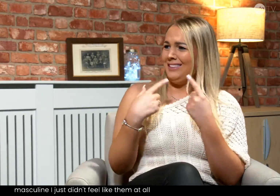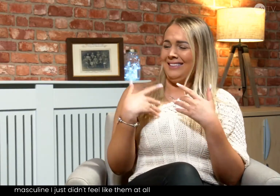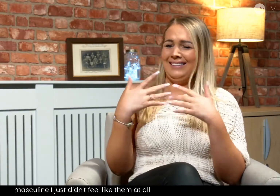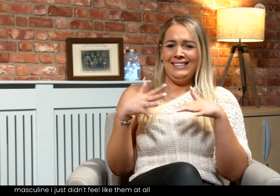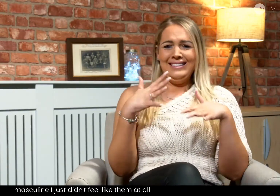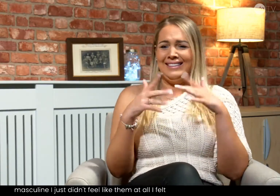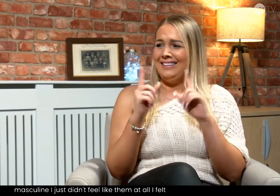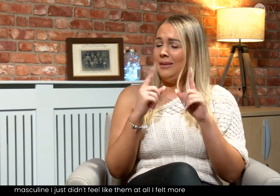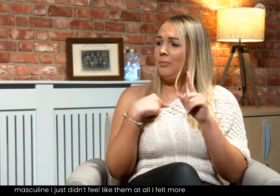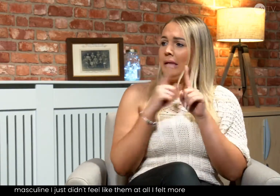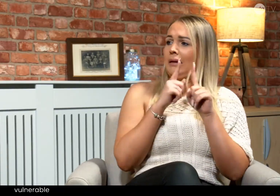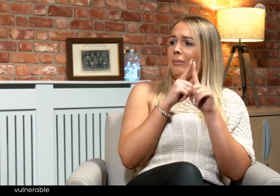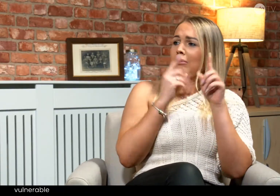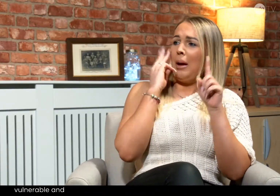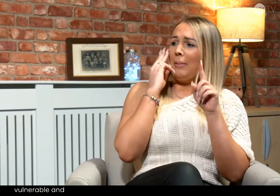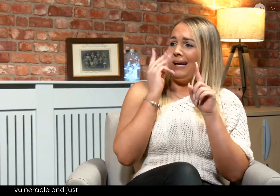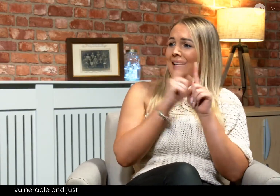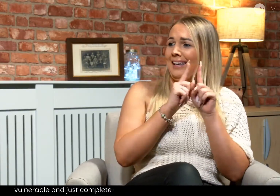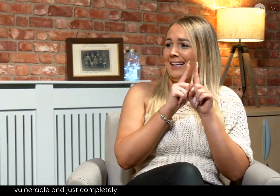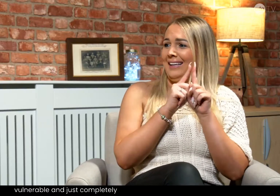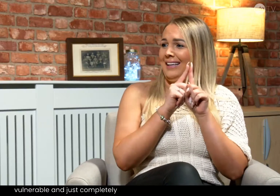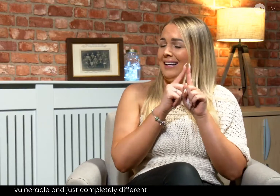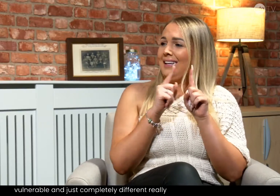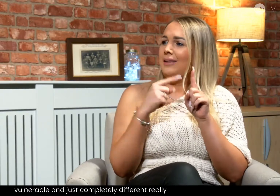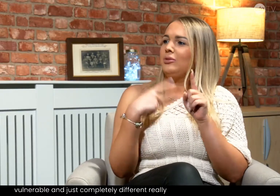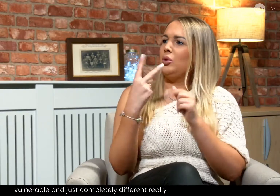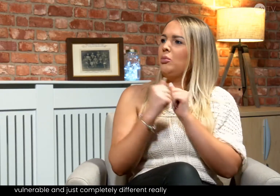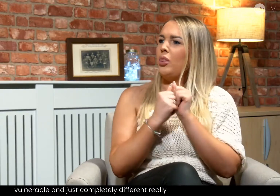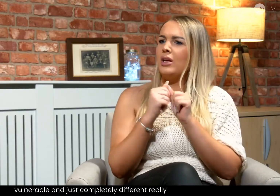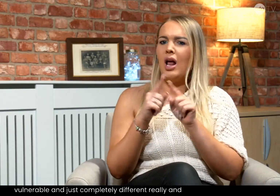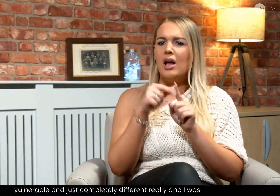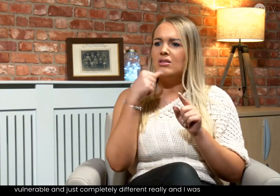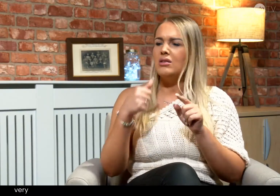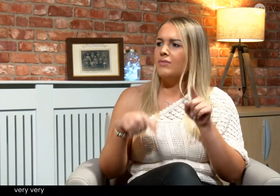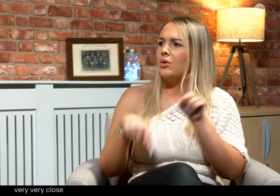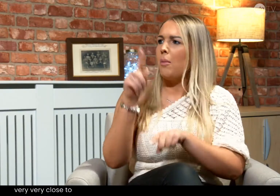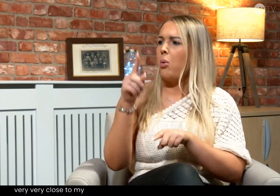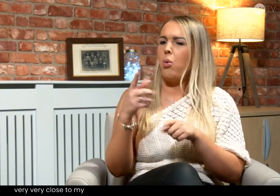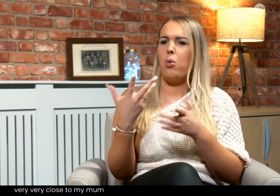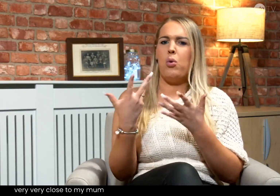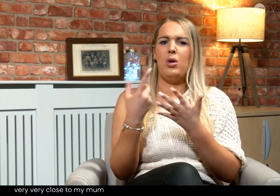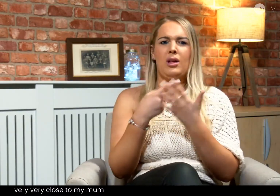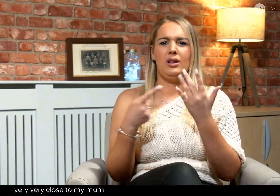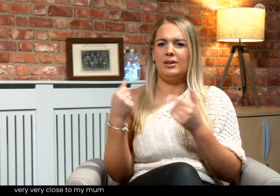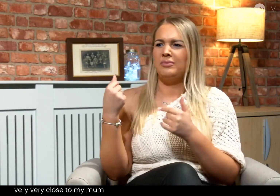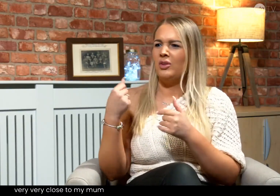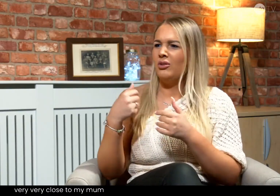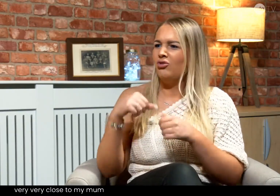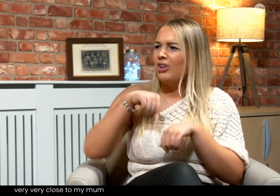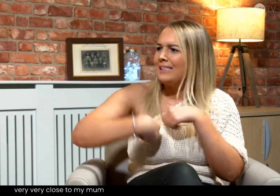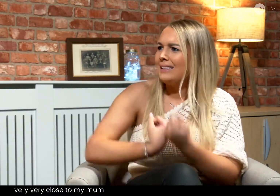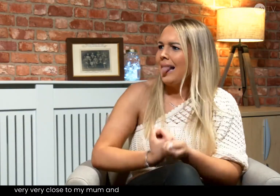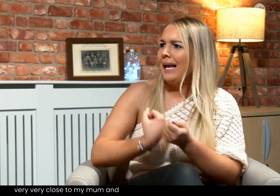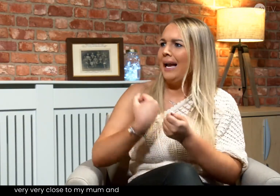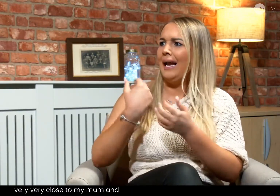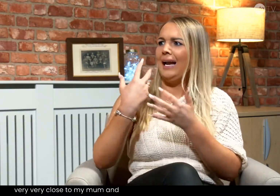and just completely different, really. And I was very, very close to my mum. And my brothers were sort of out